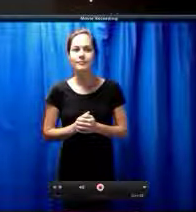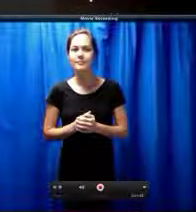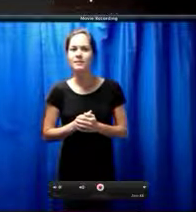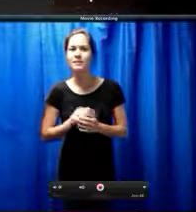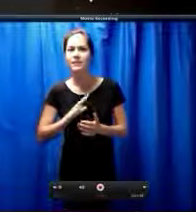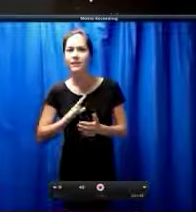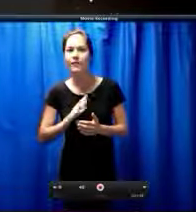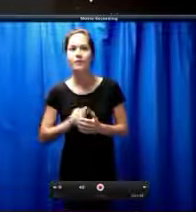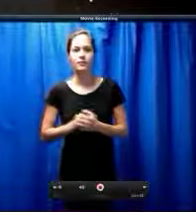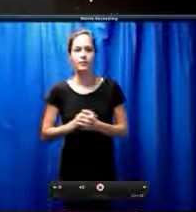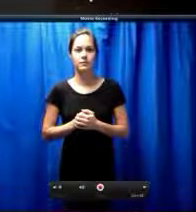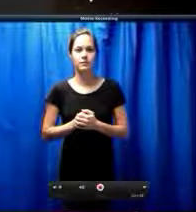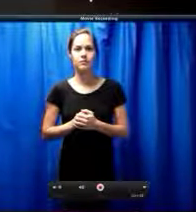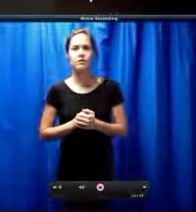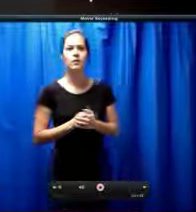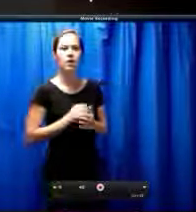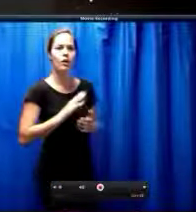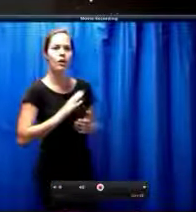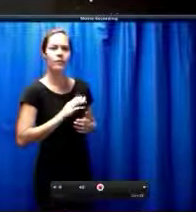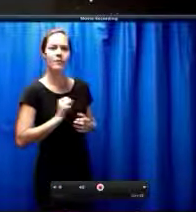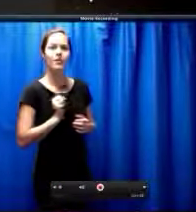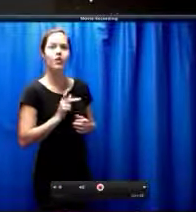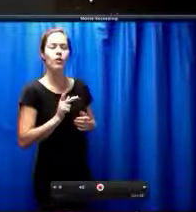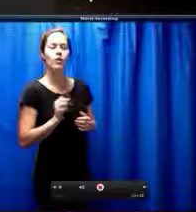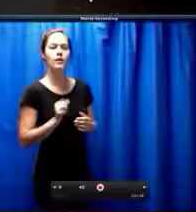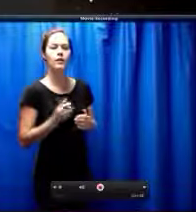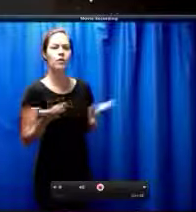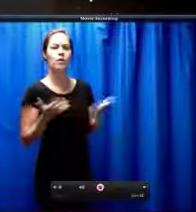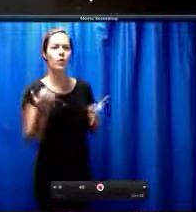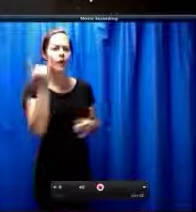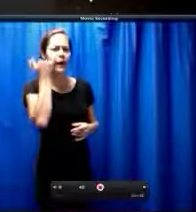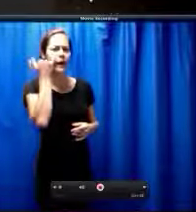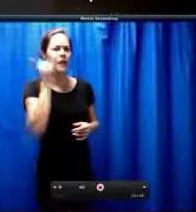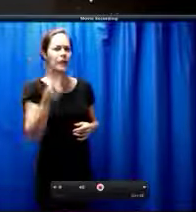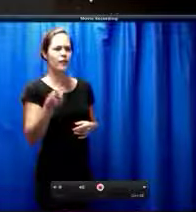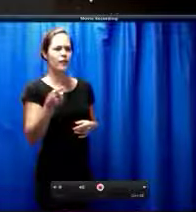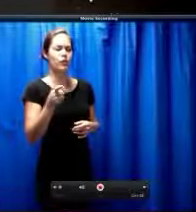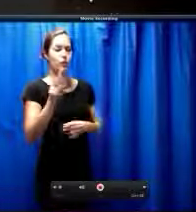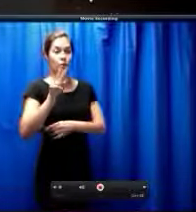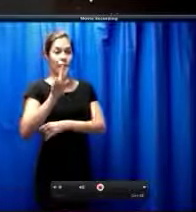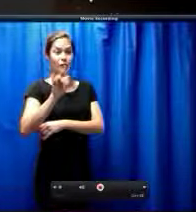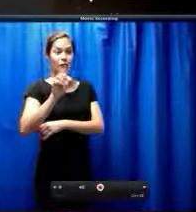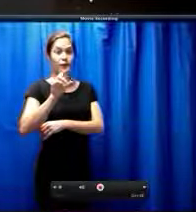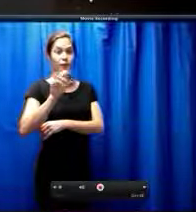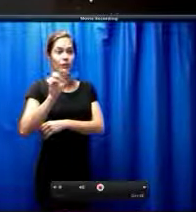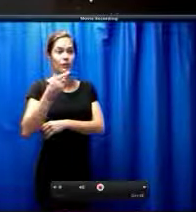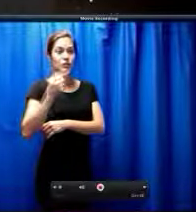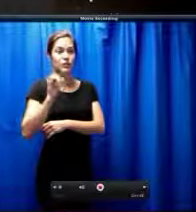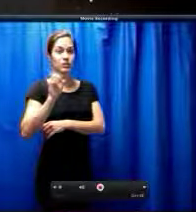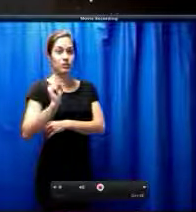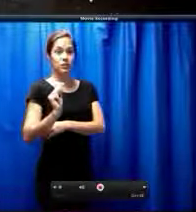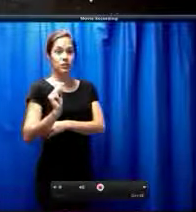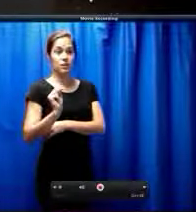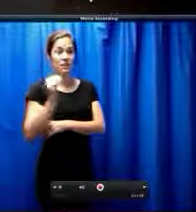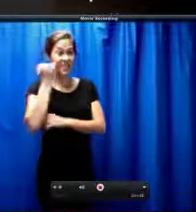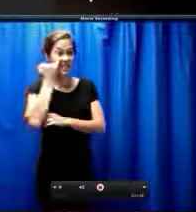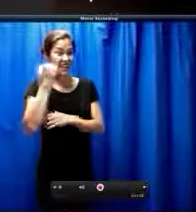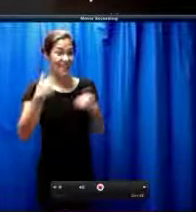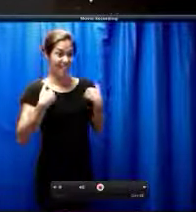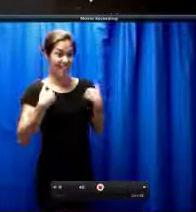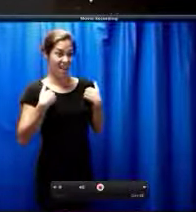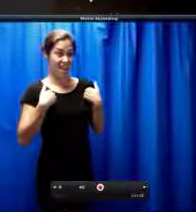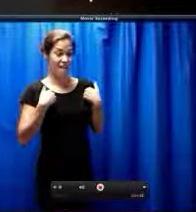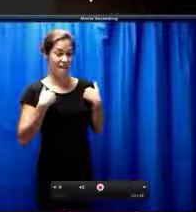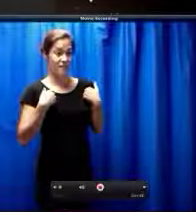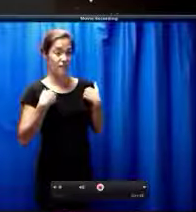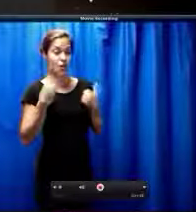It's an open form. Yes. Okay. What if you're a virgin, right? Mm-hmm. What if you have like oral sex with like